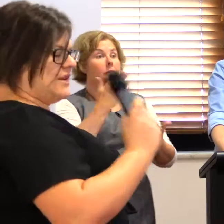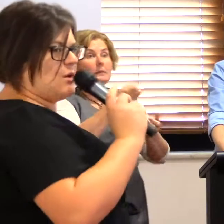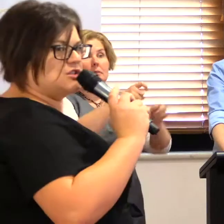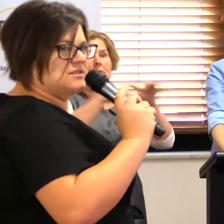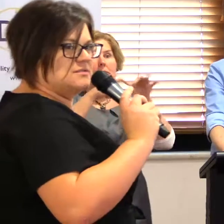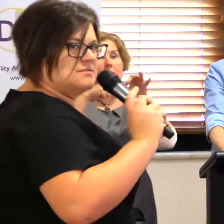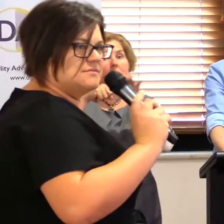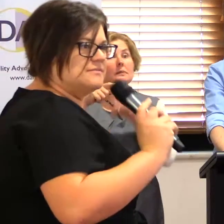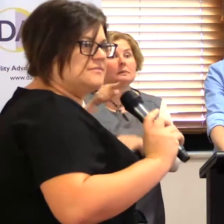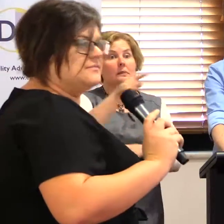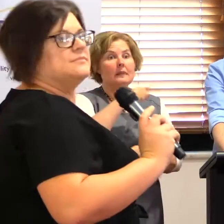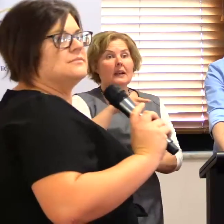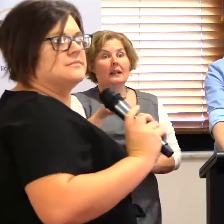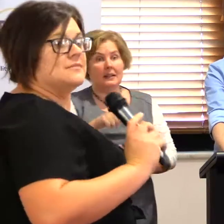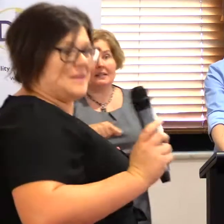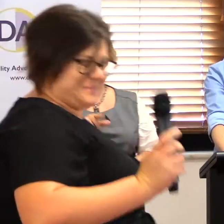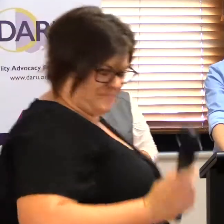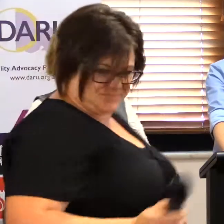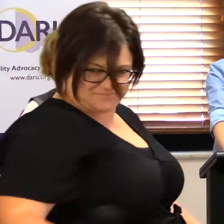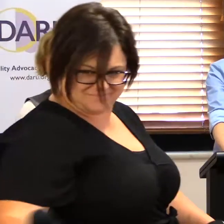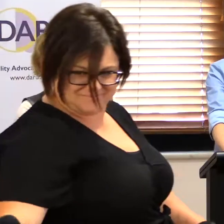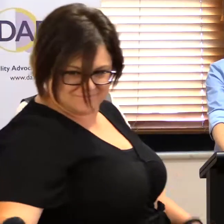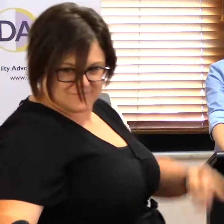have any questions?